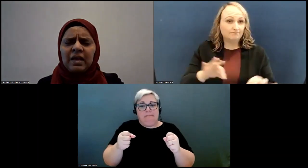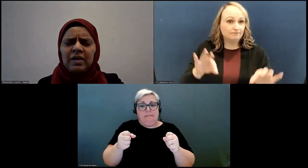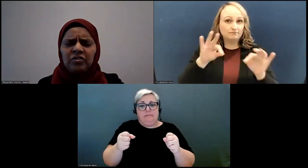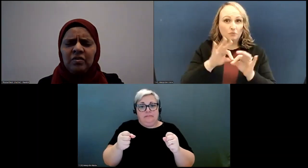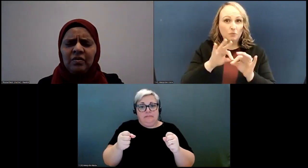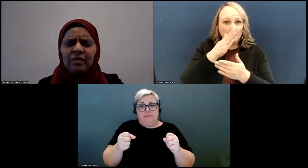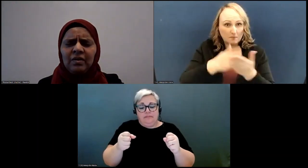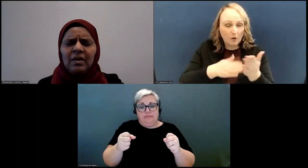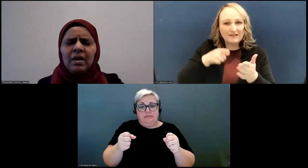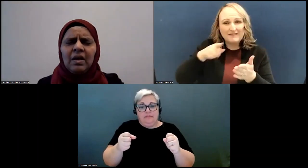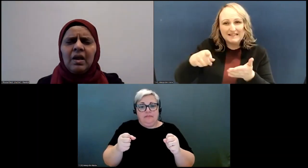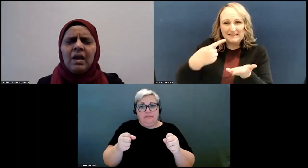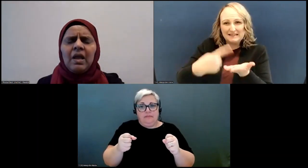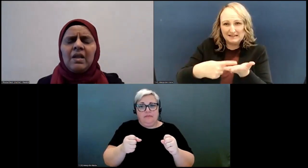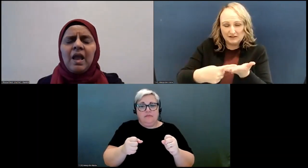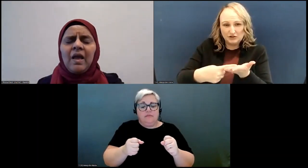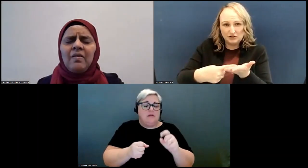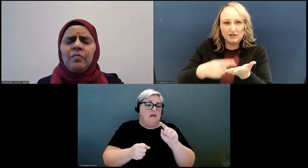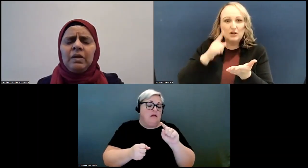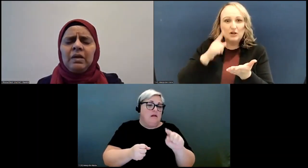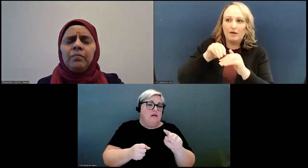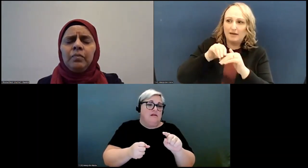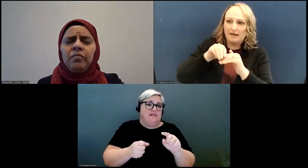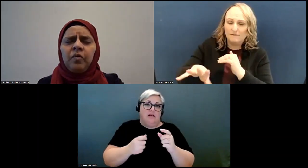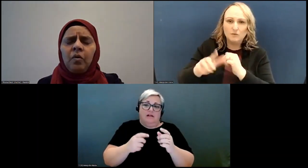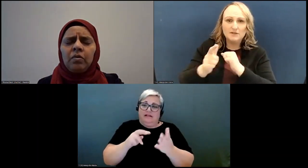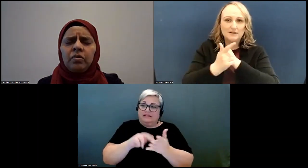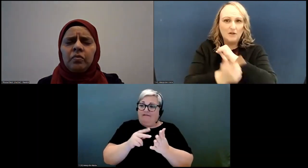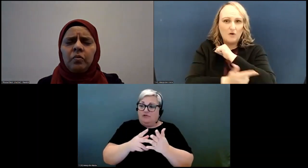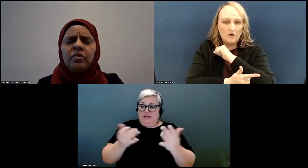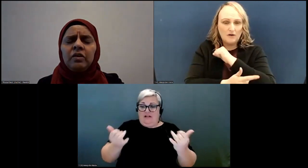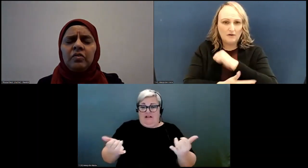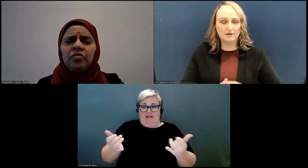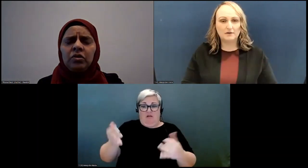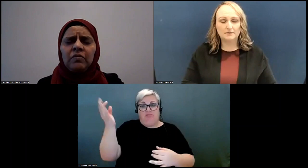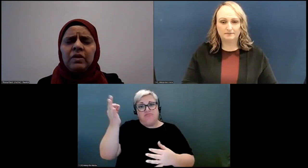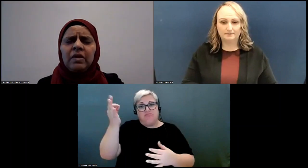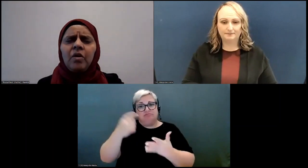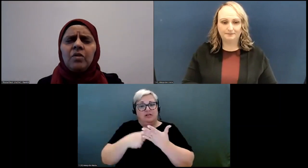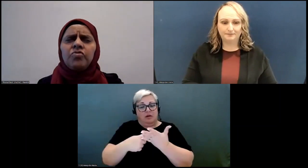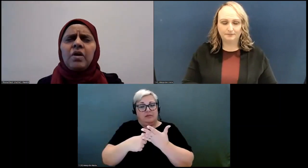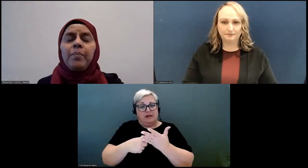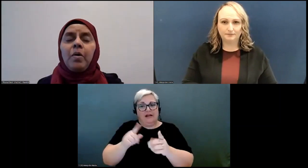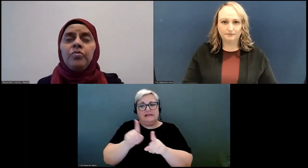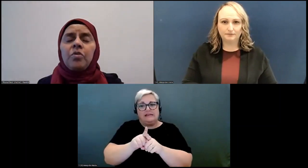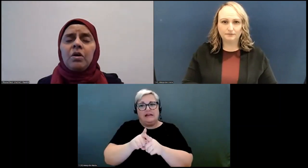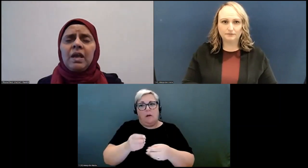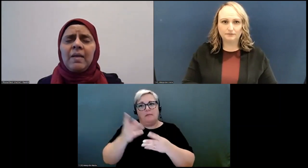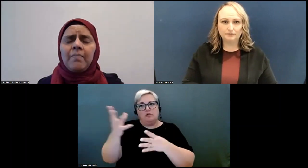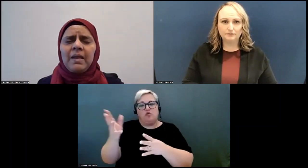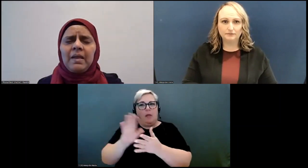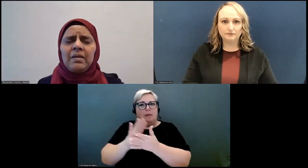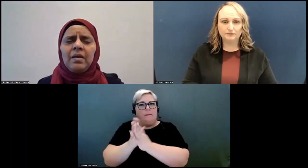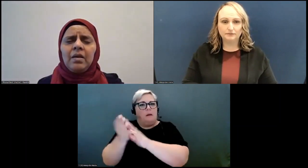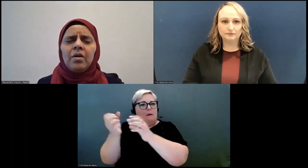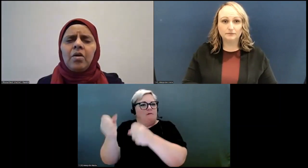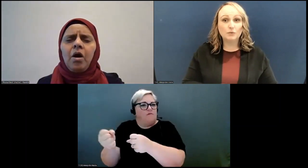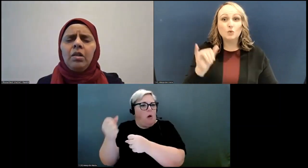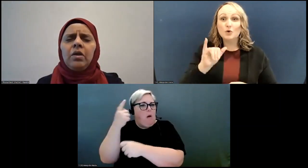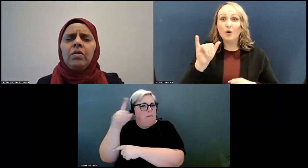the regulations. And as we move forth with this journey, we have launched a postcard